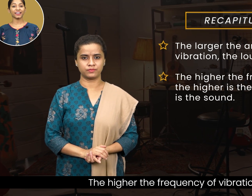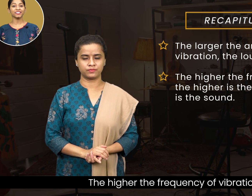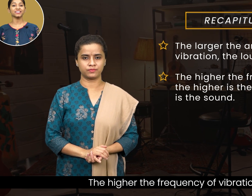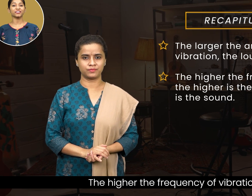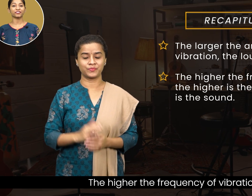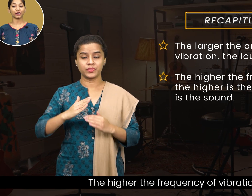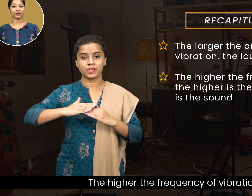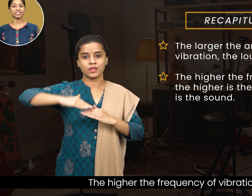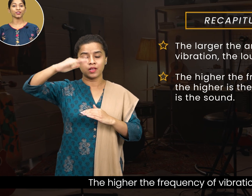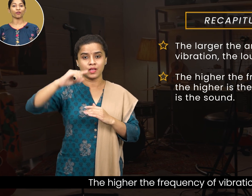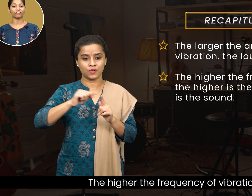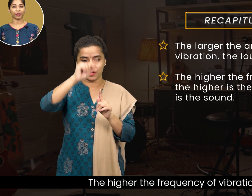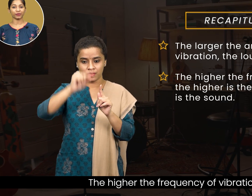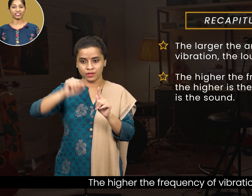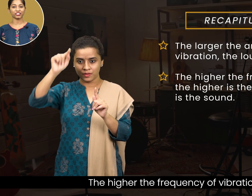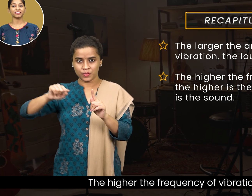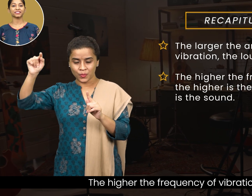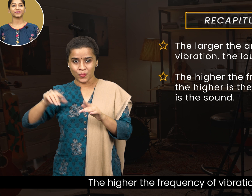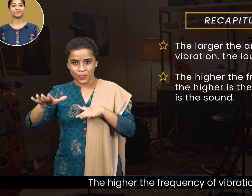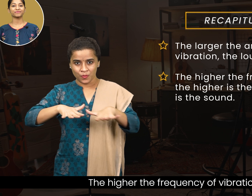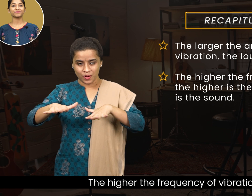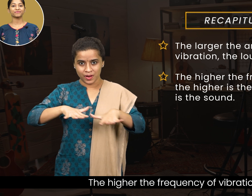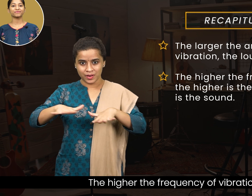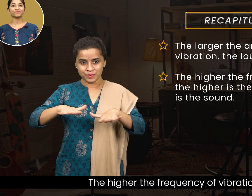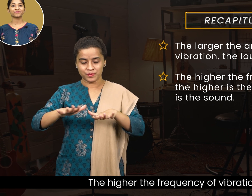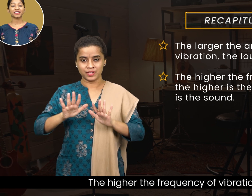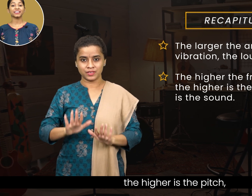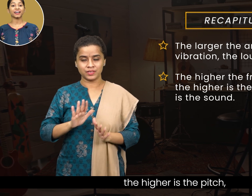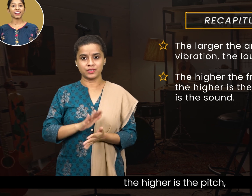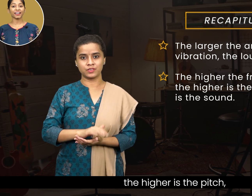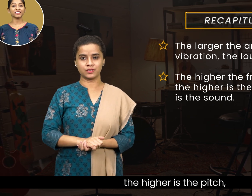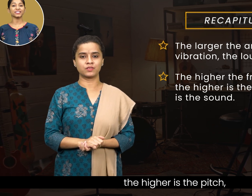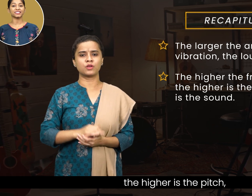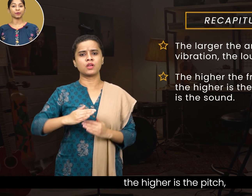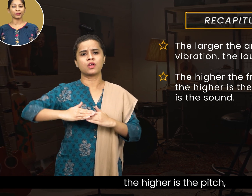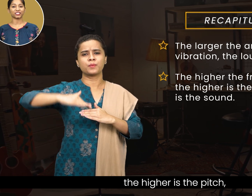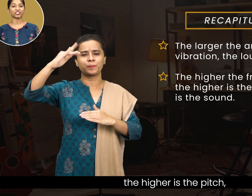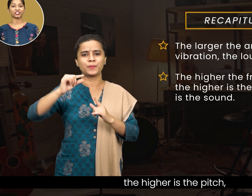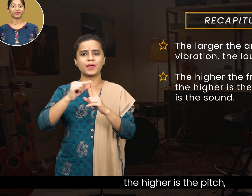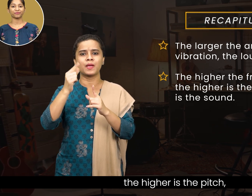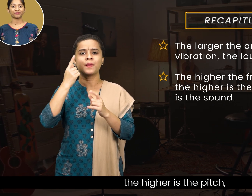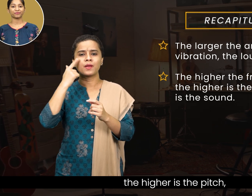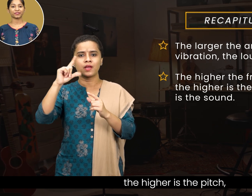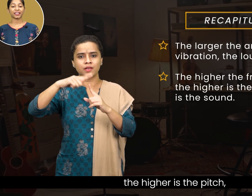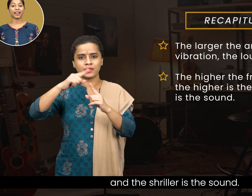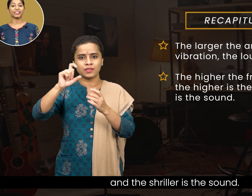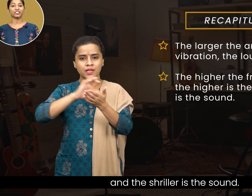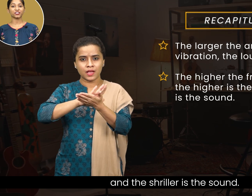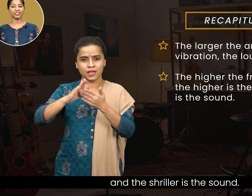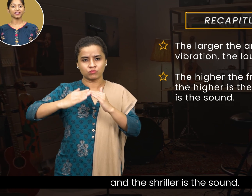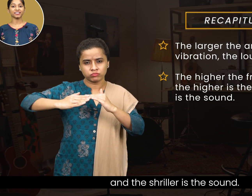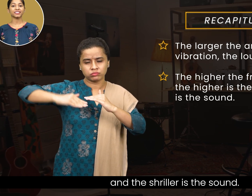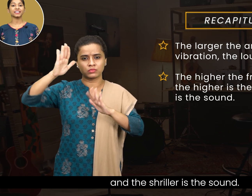The higher the frequency of vibration, the higher is the pitch